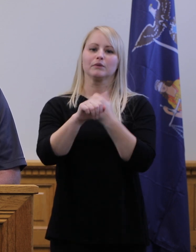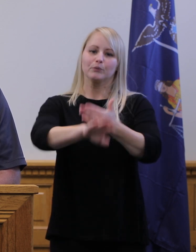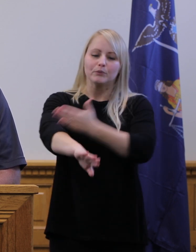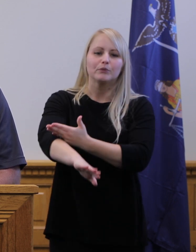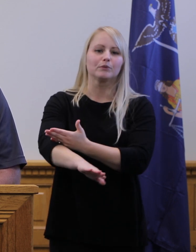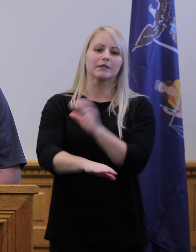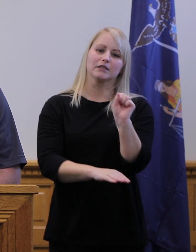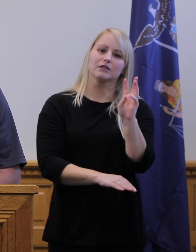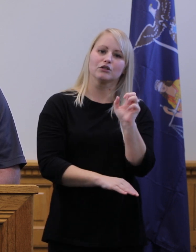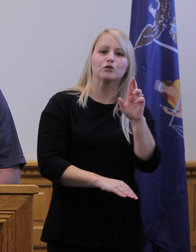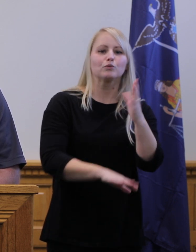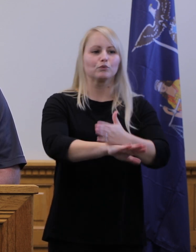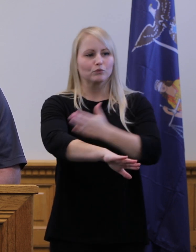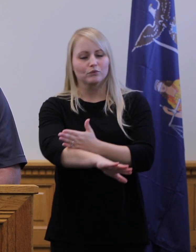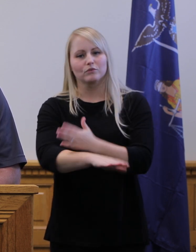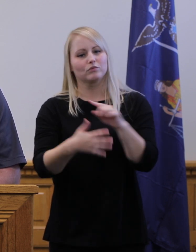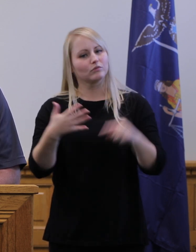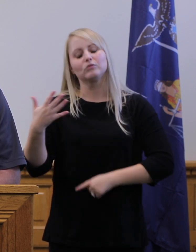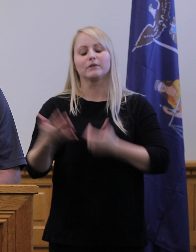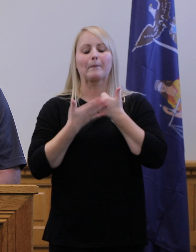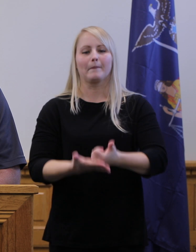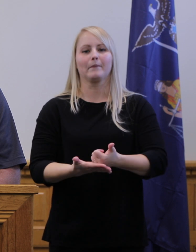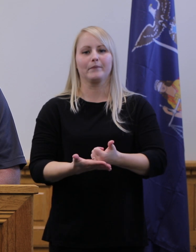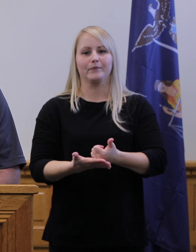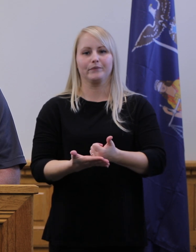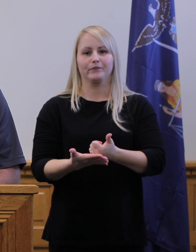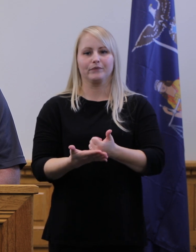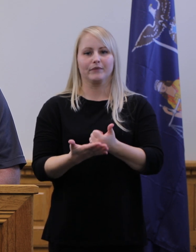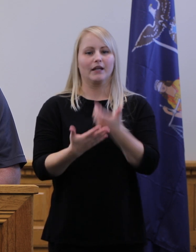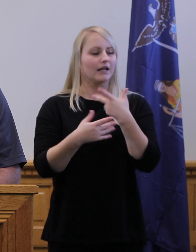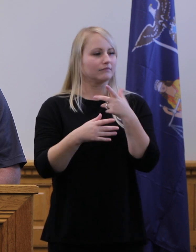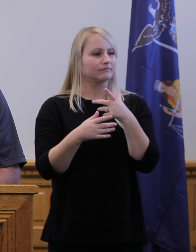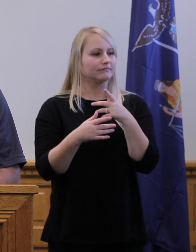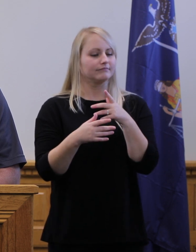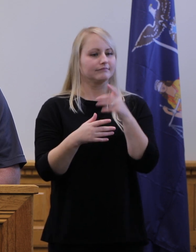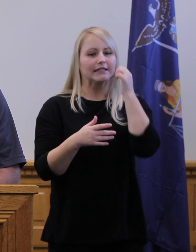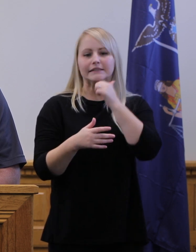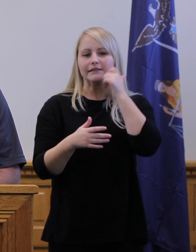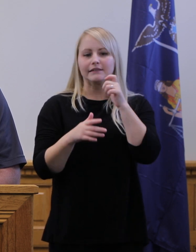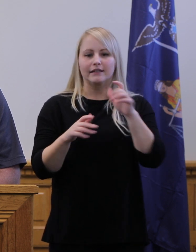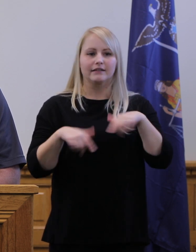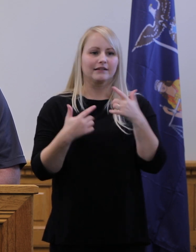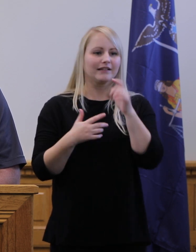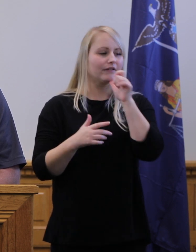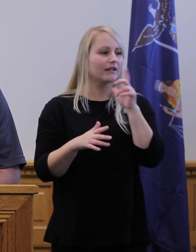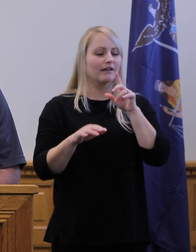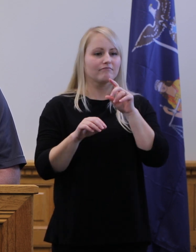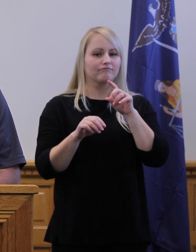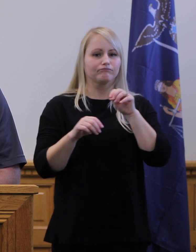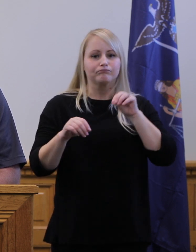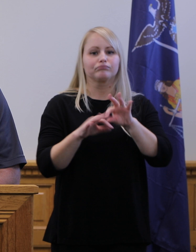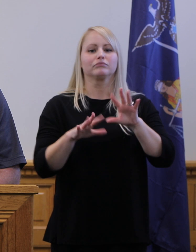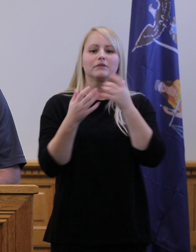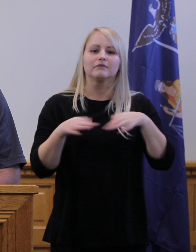investments. Our census count will influence so many aspects of your daily life You're really doing a disservice to your family, friends, and